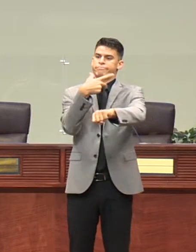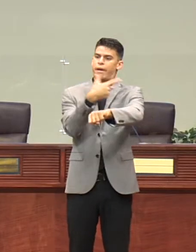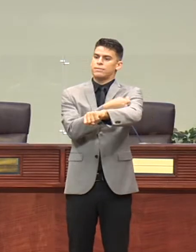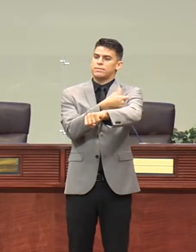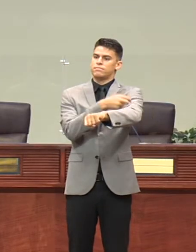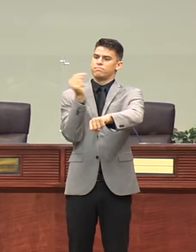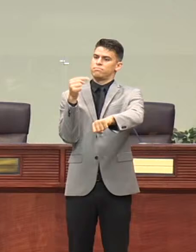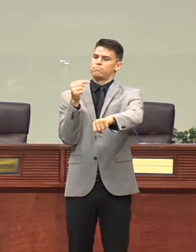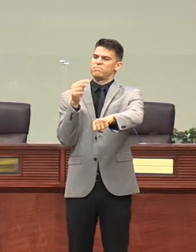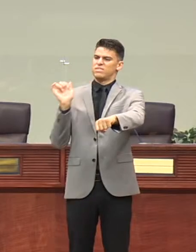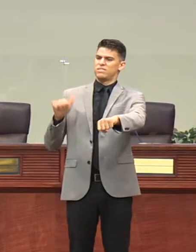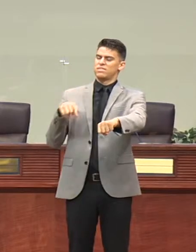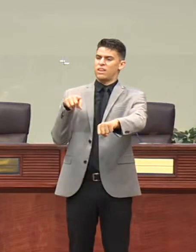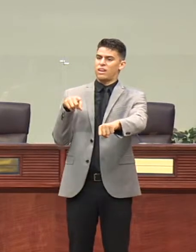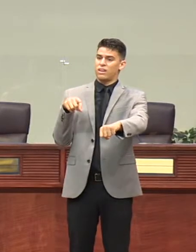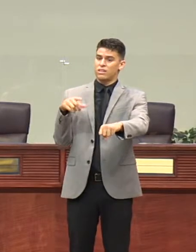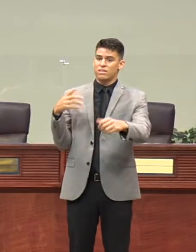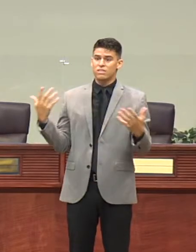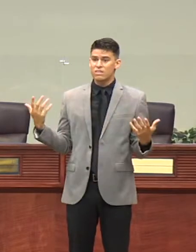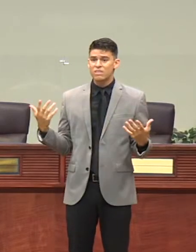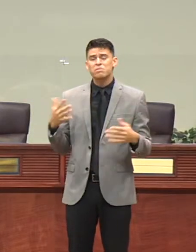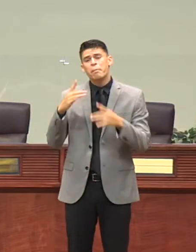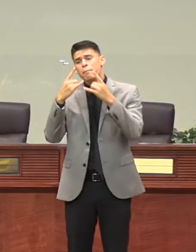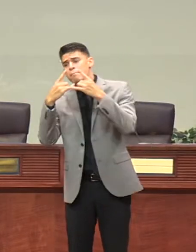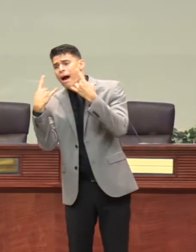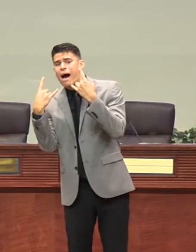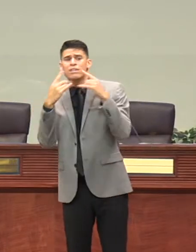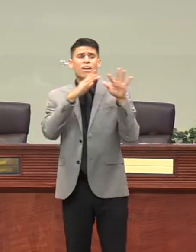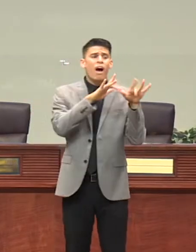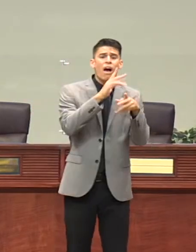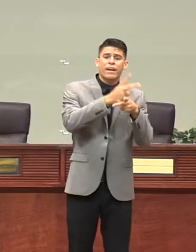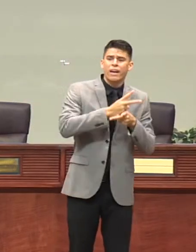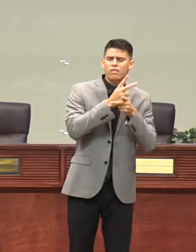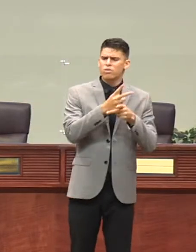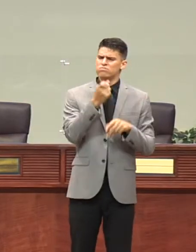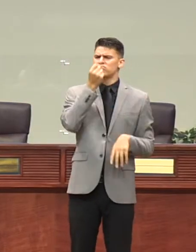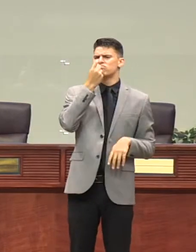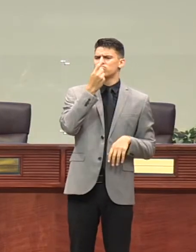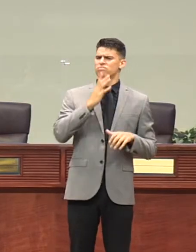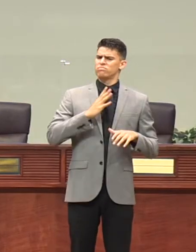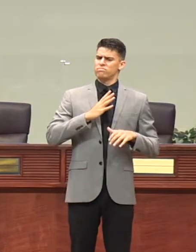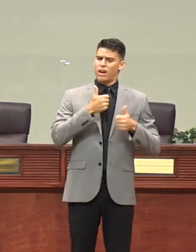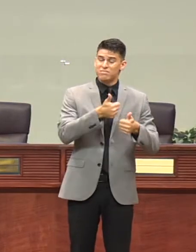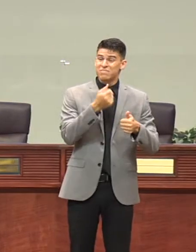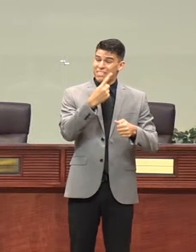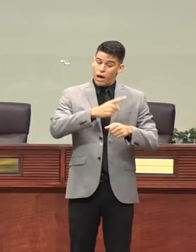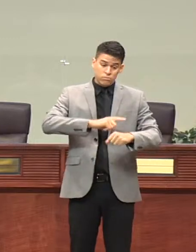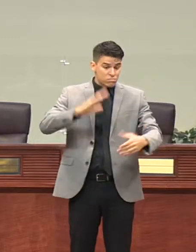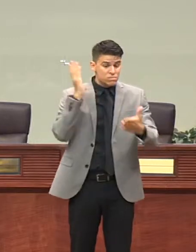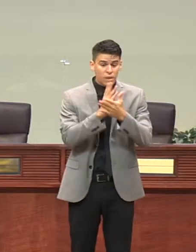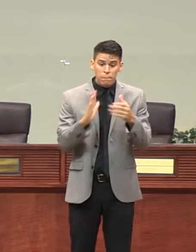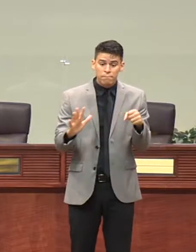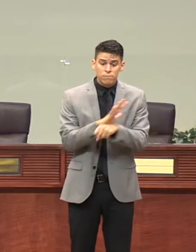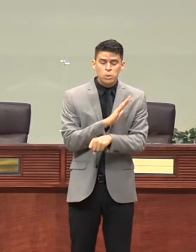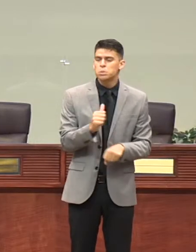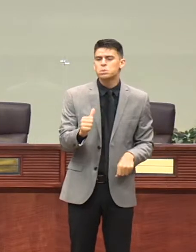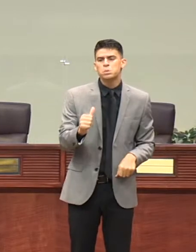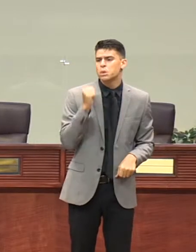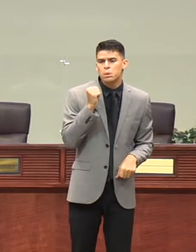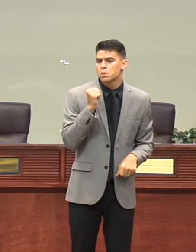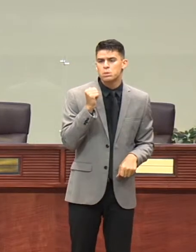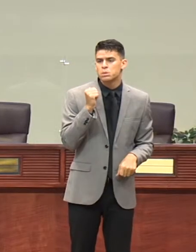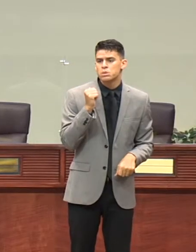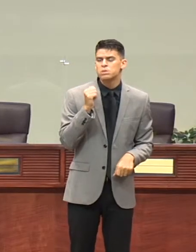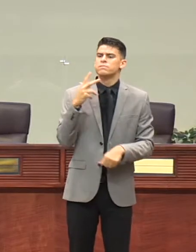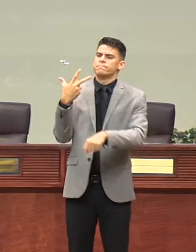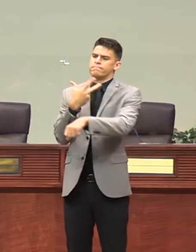distance, those are mitigation efforts. The only clinical intervention that we have right now is that vaccine. Now,